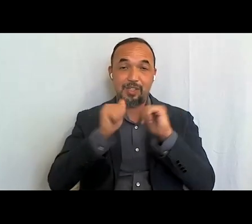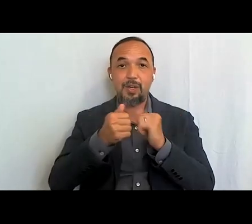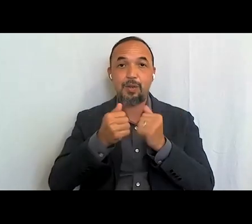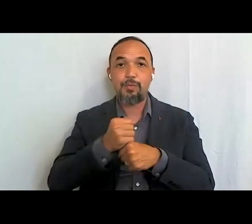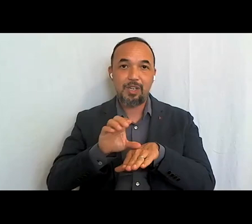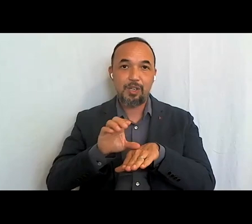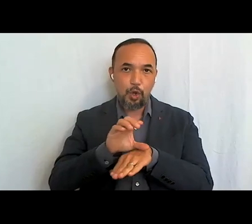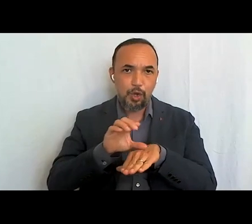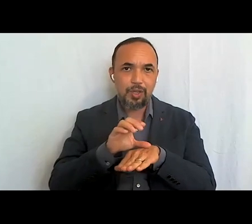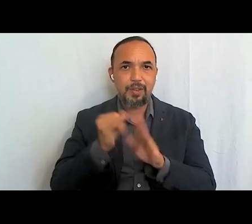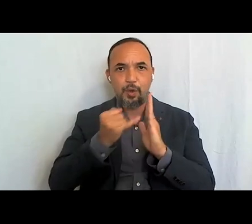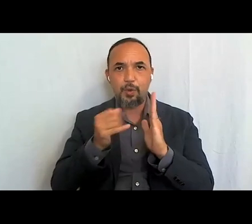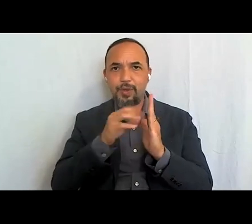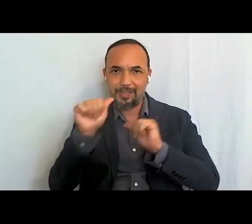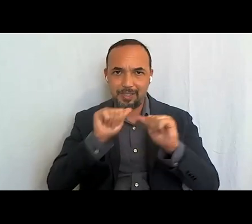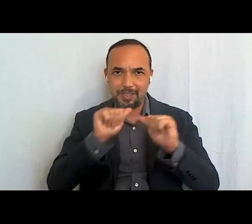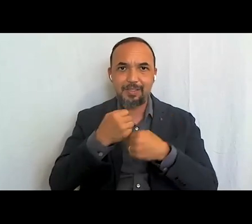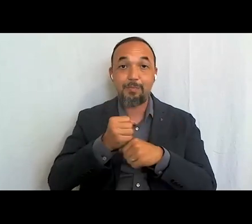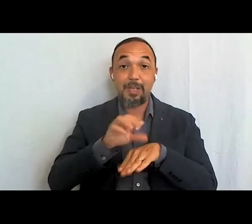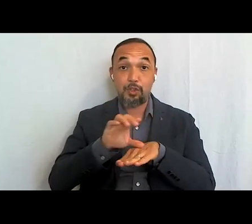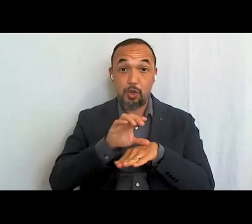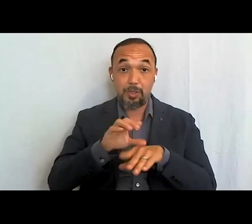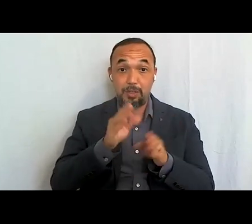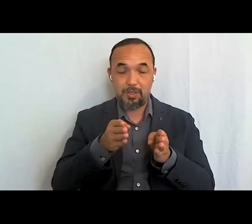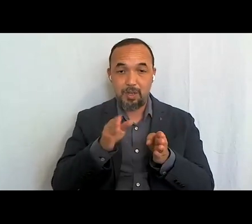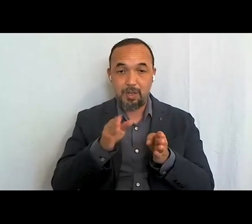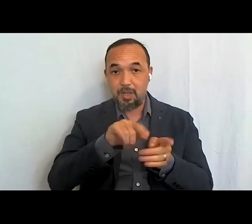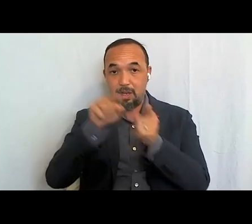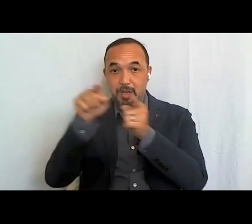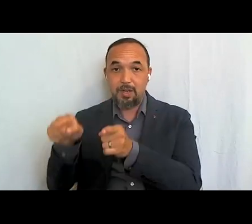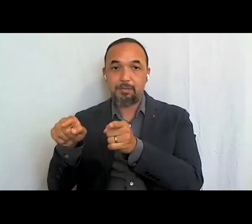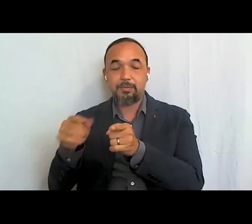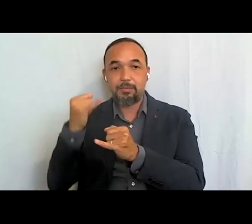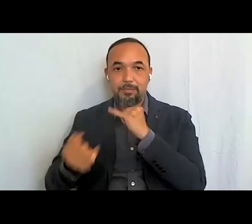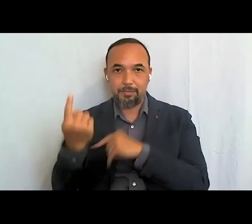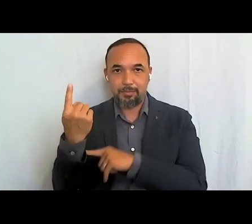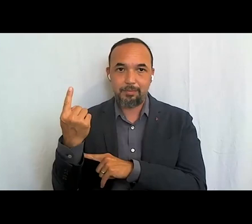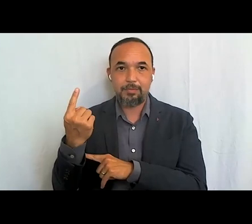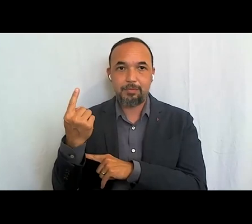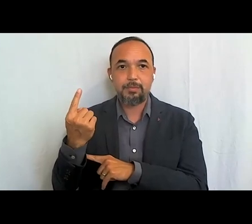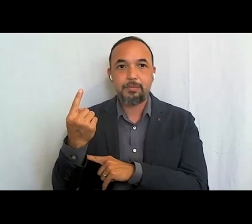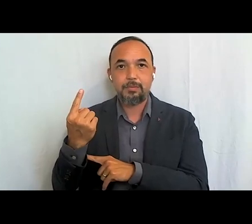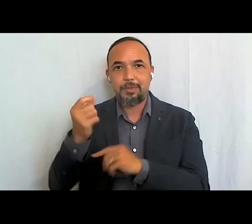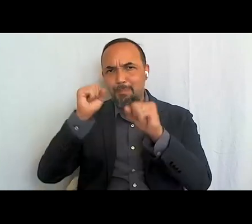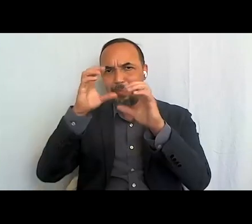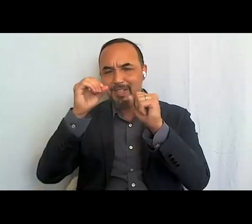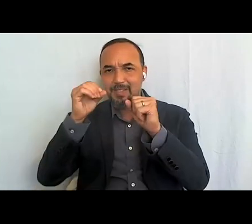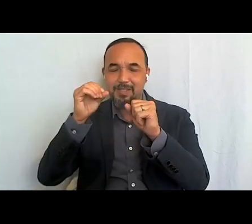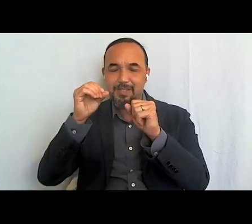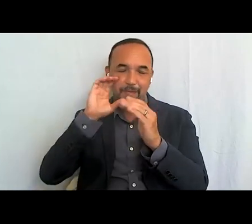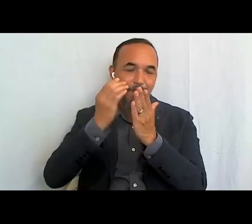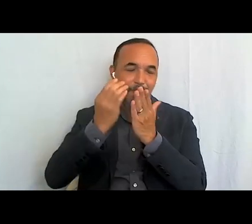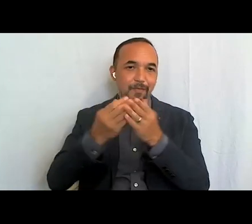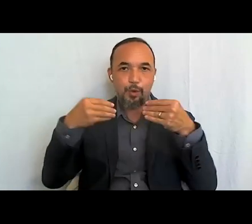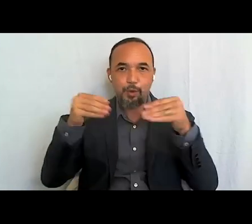art and science of chocolate making. That's what another one of them. And then the fourth one is an amazing Photoshop and photo editing class with